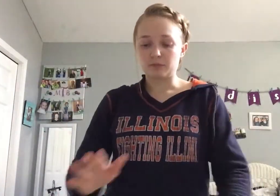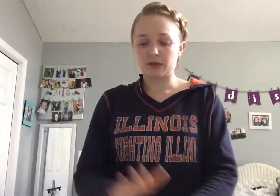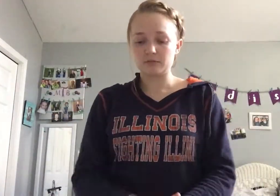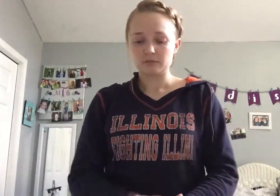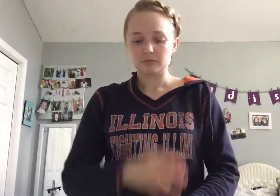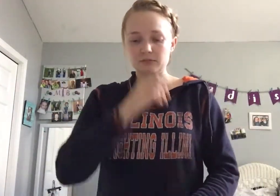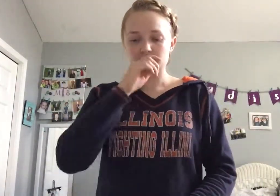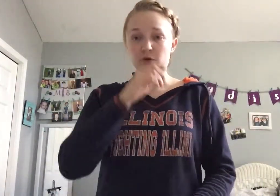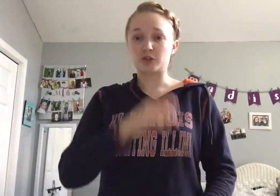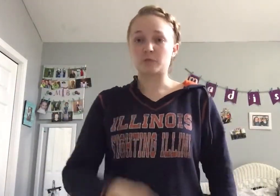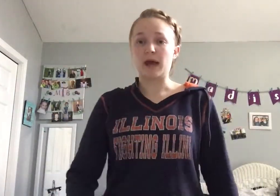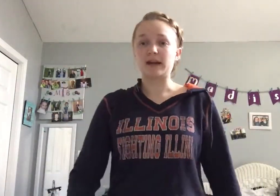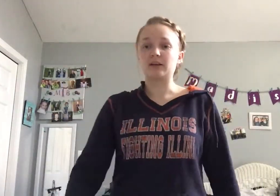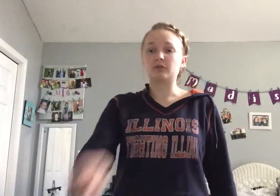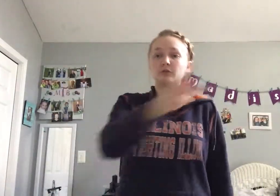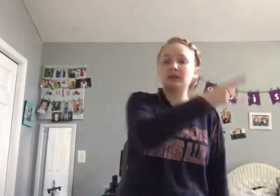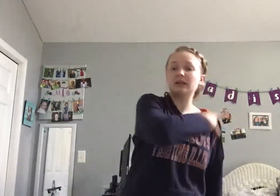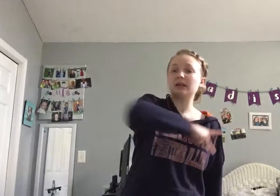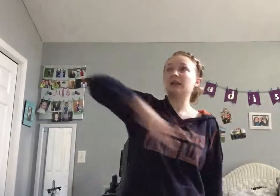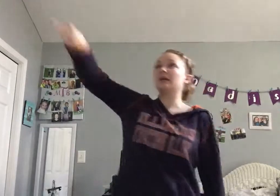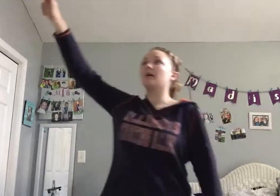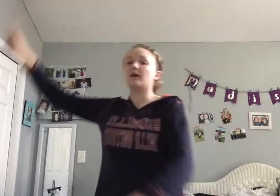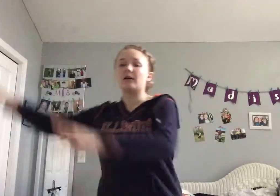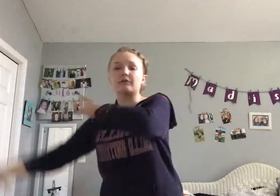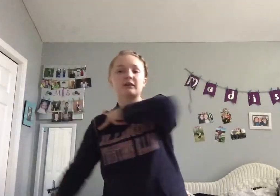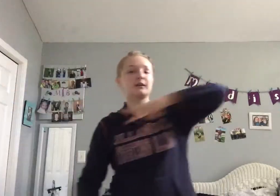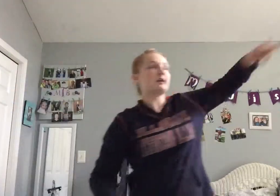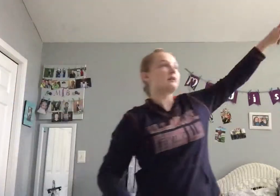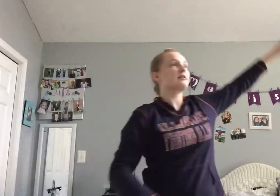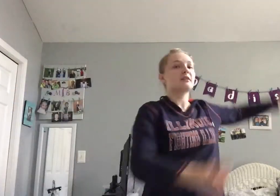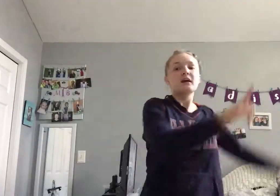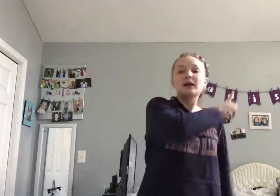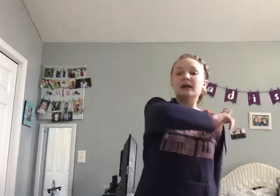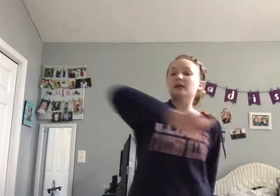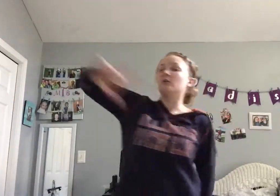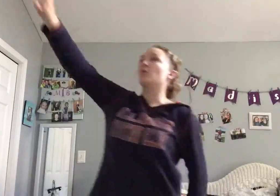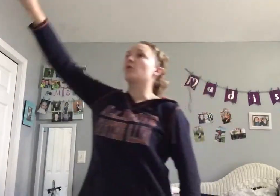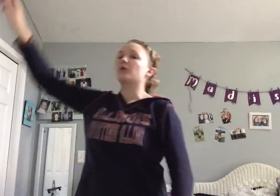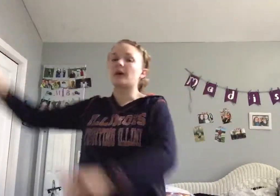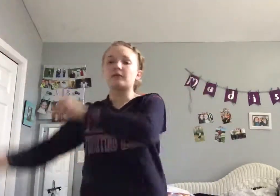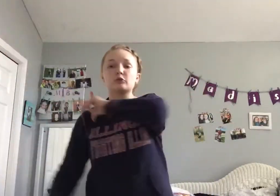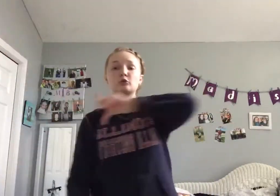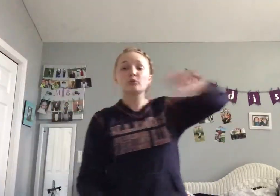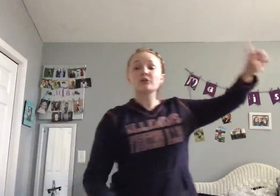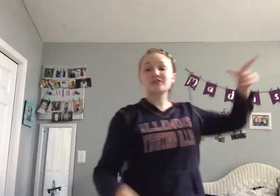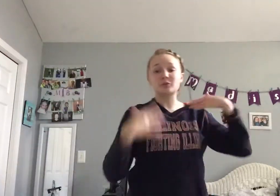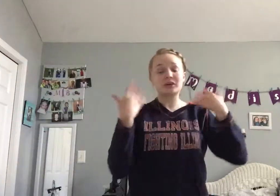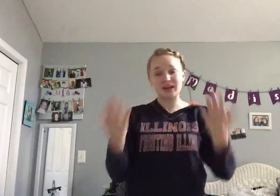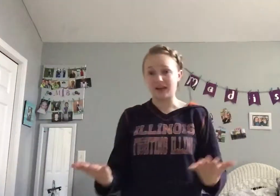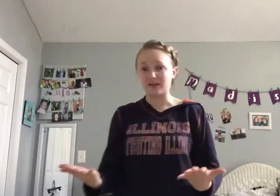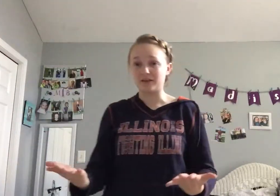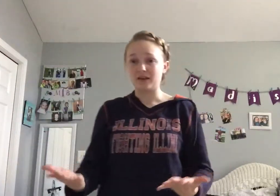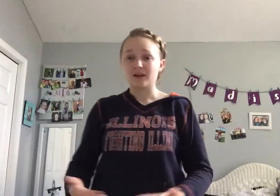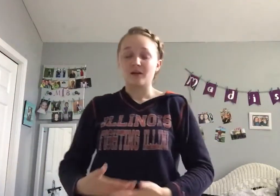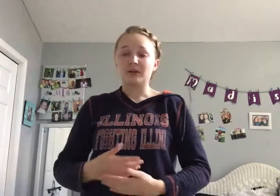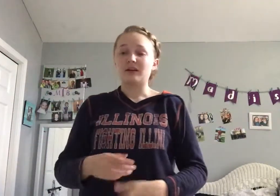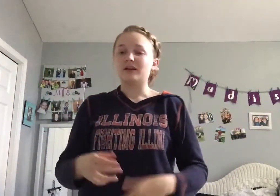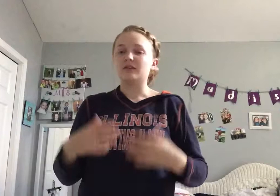be more dramatic, and do King of Kings and Lord of Lords, you can. Because